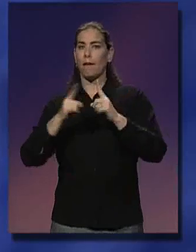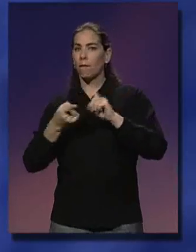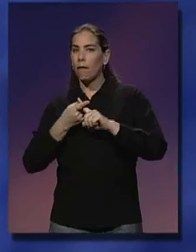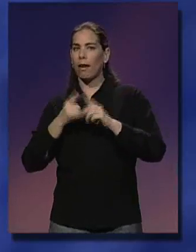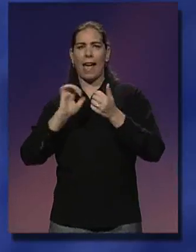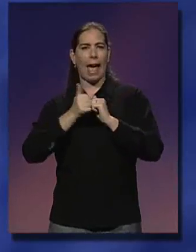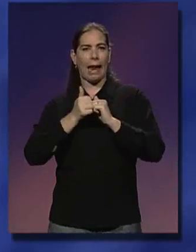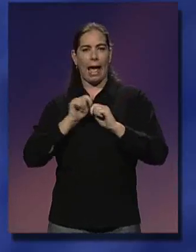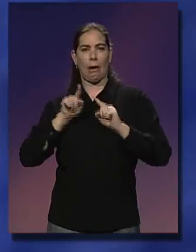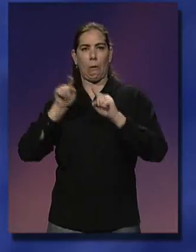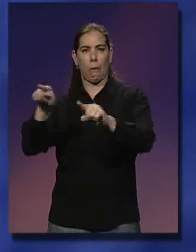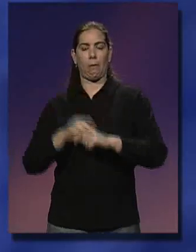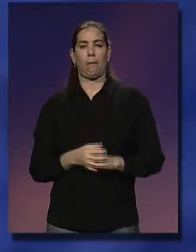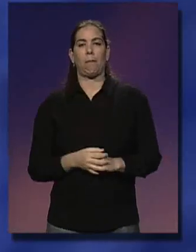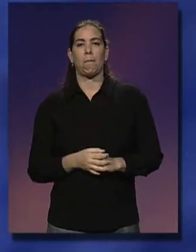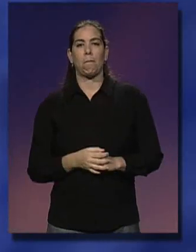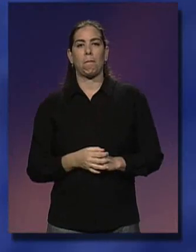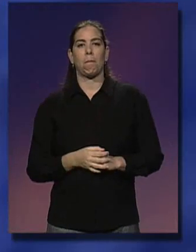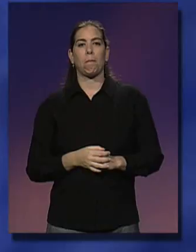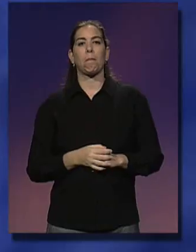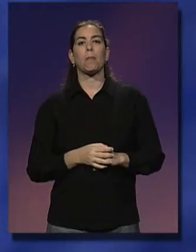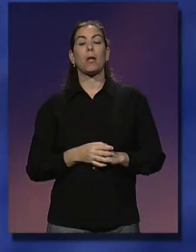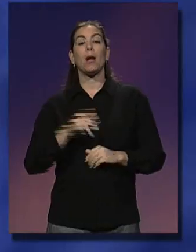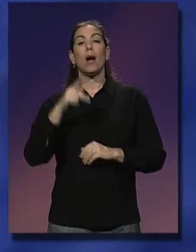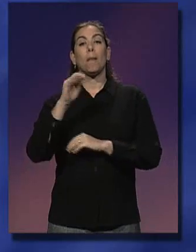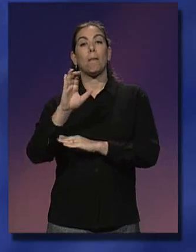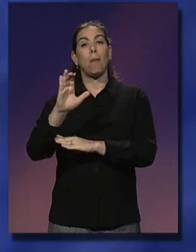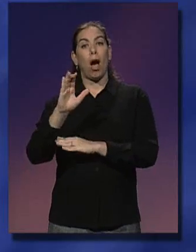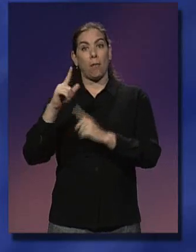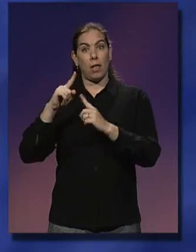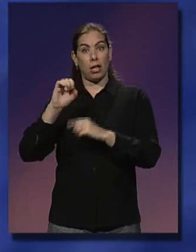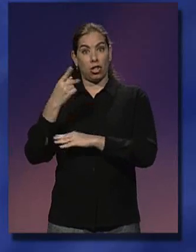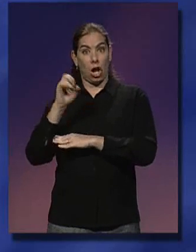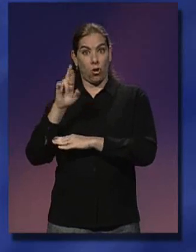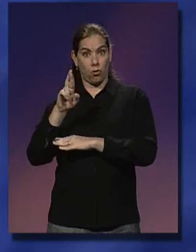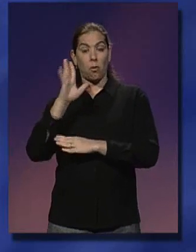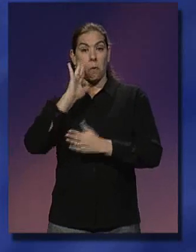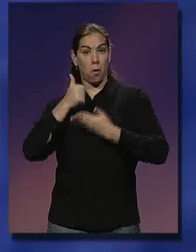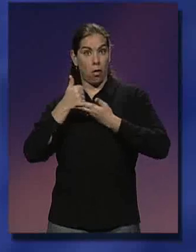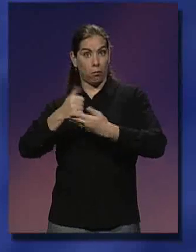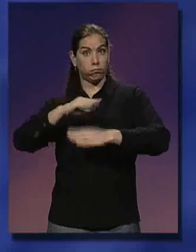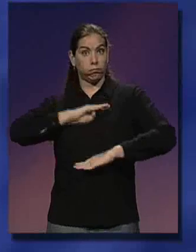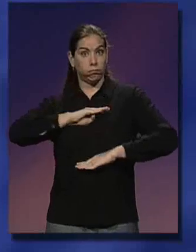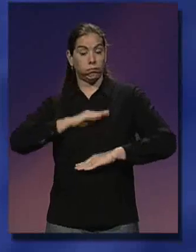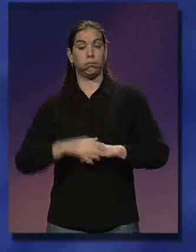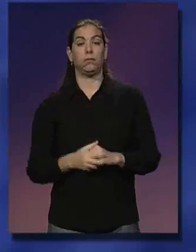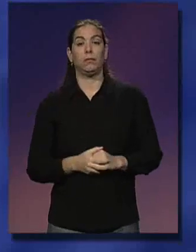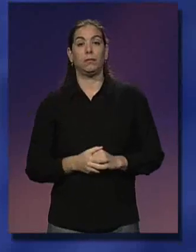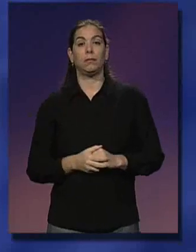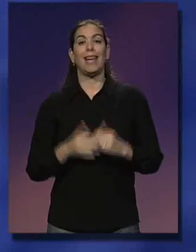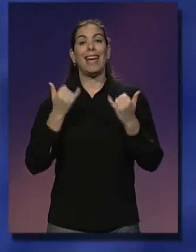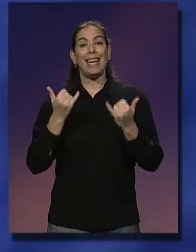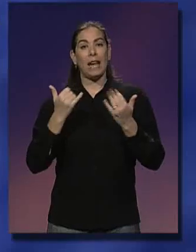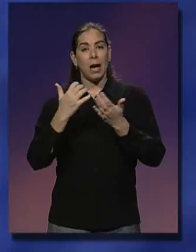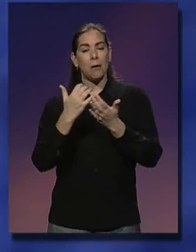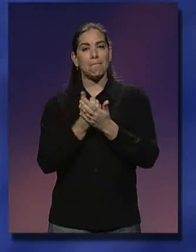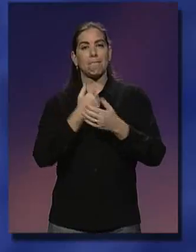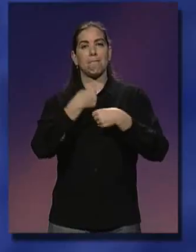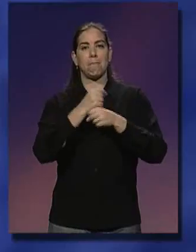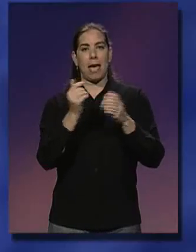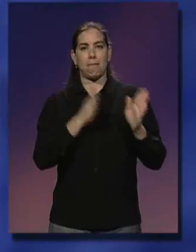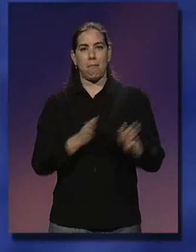you. Also consider how a public shelter would meet your needs. Use this opportunity to make a basic